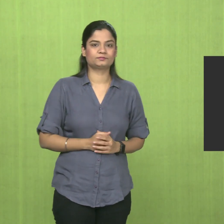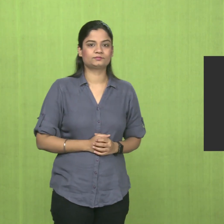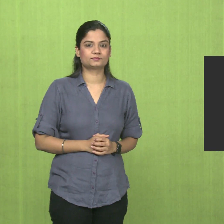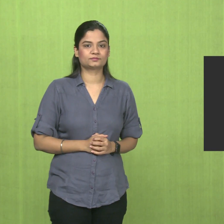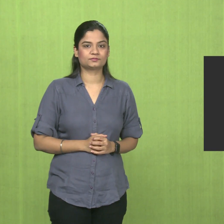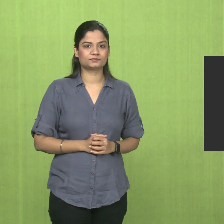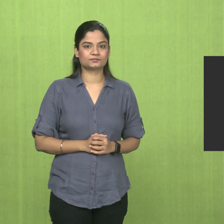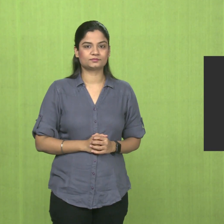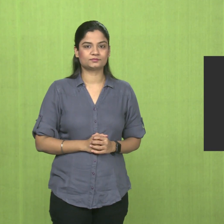about it in this chapter.